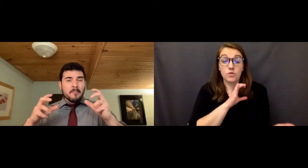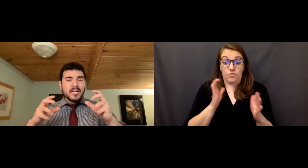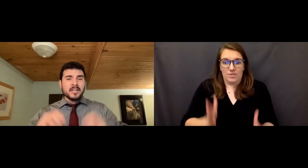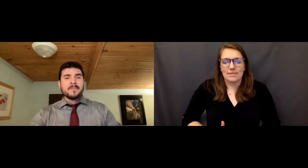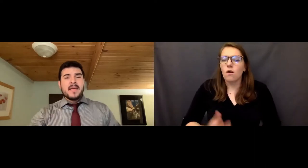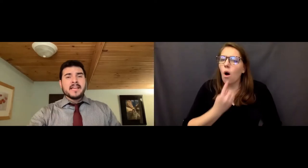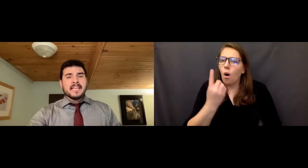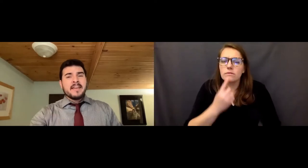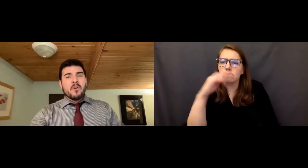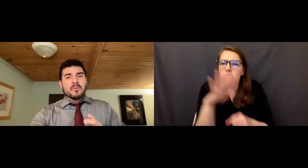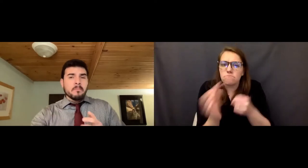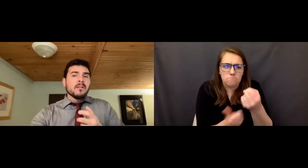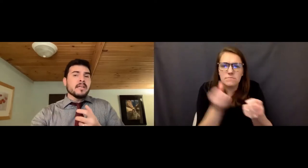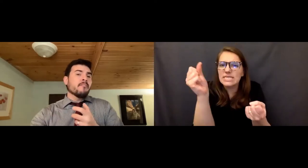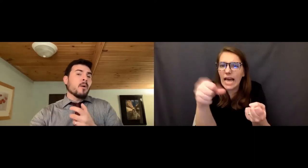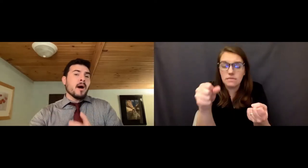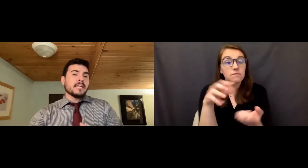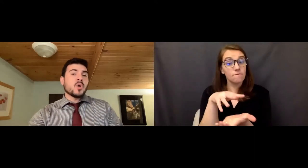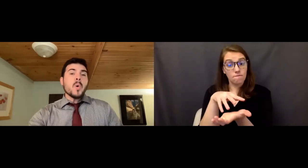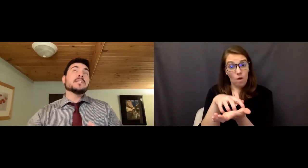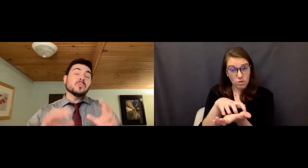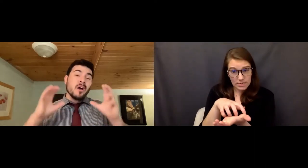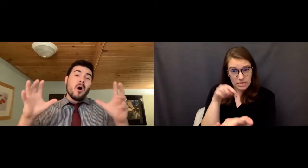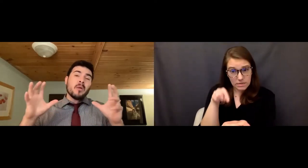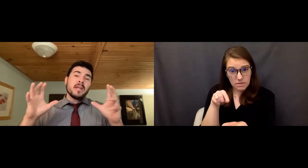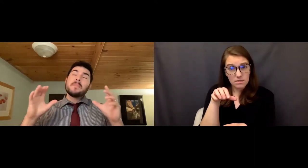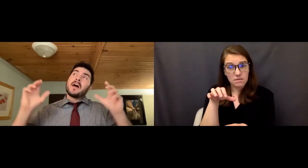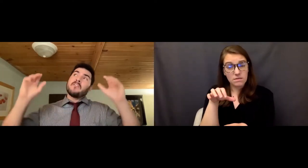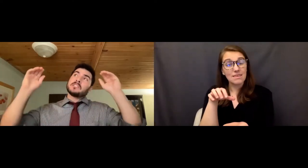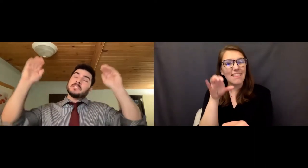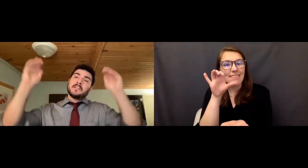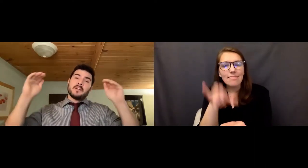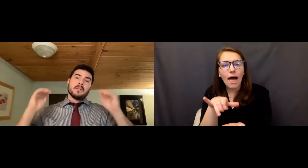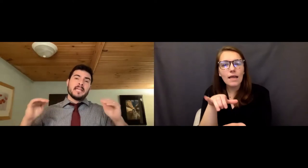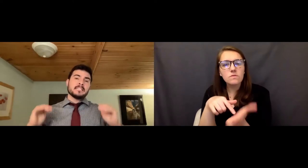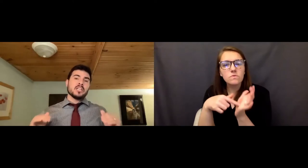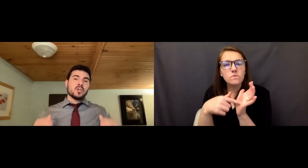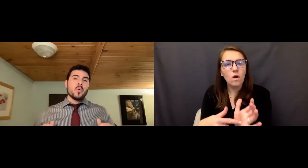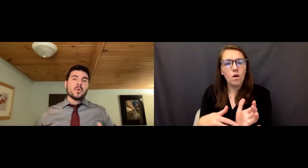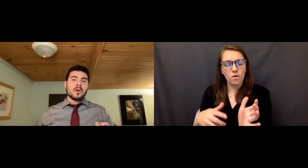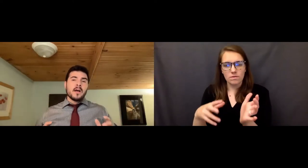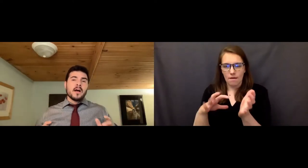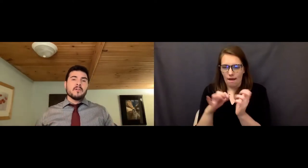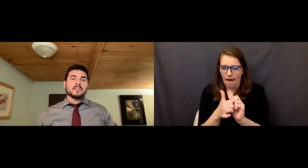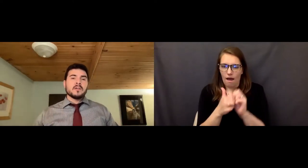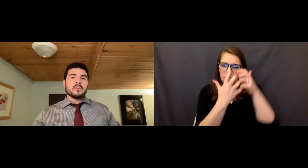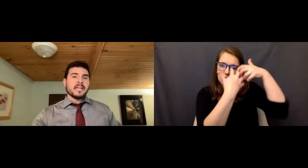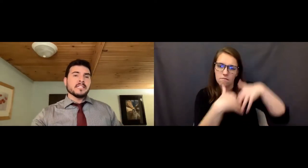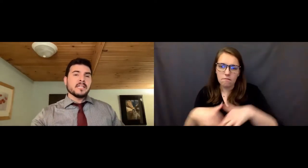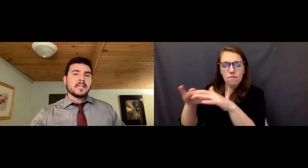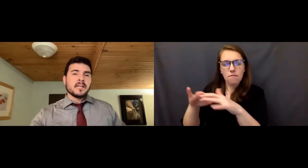an affirmation that the innate vulnerability of our bodies coincides with the harmony of our specific place in the good order of